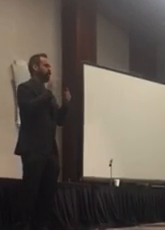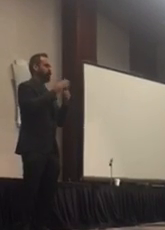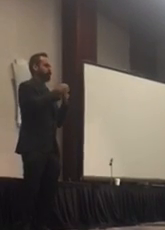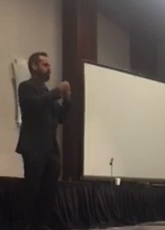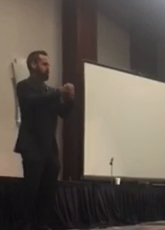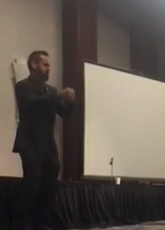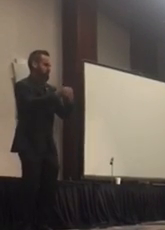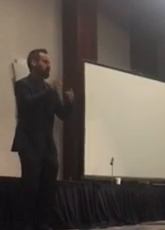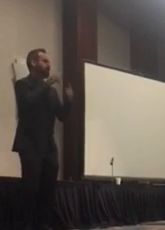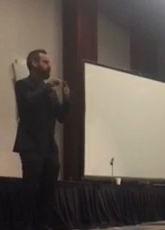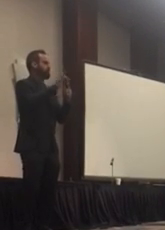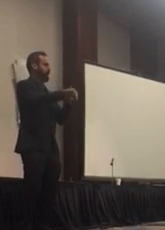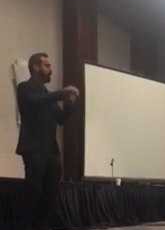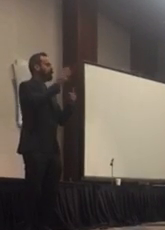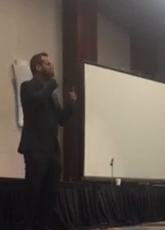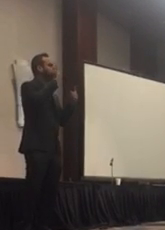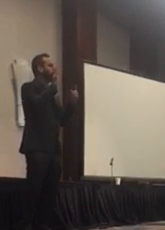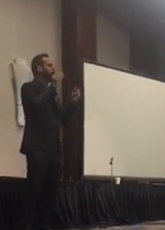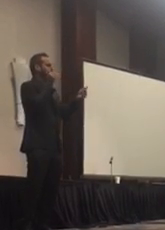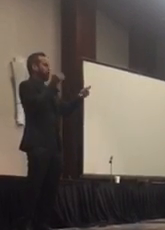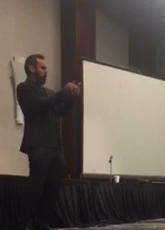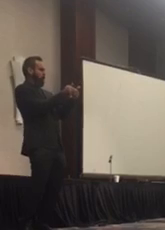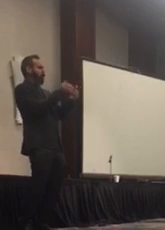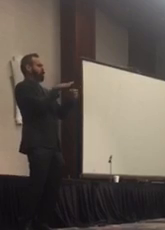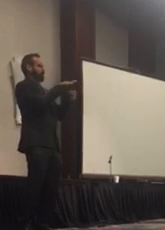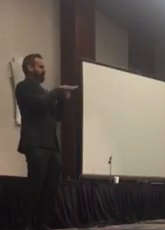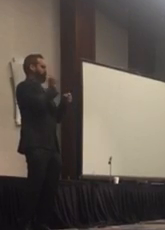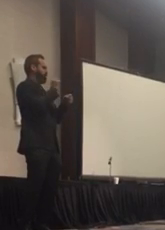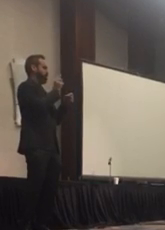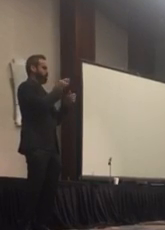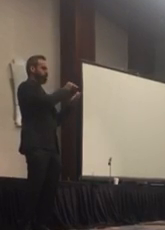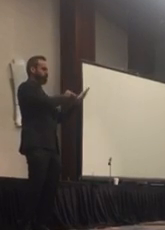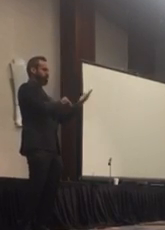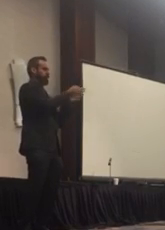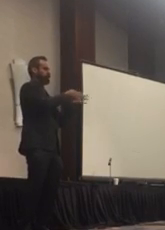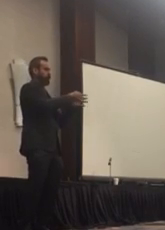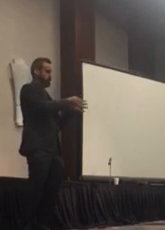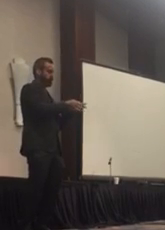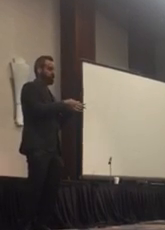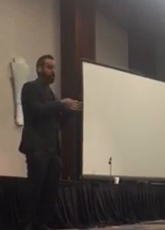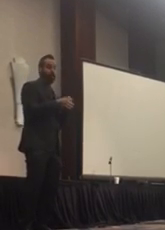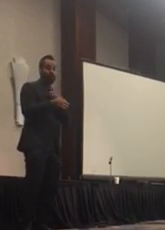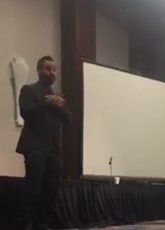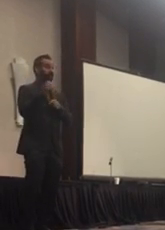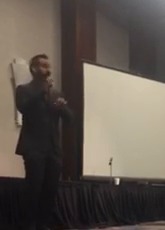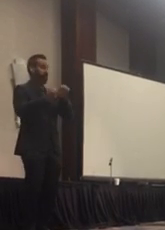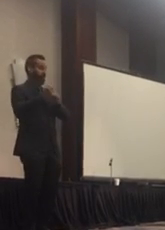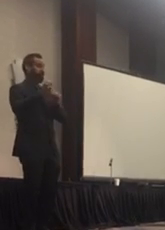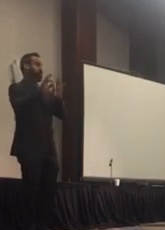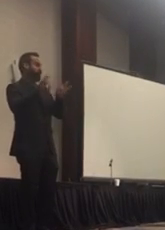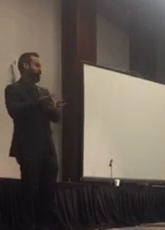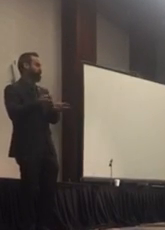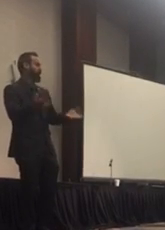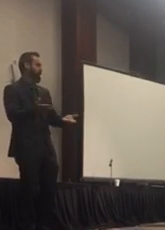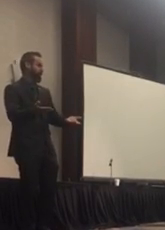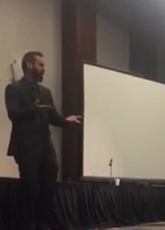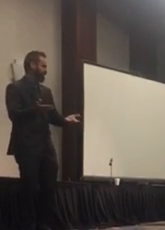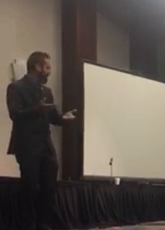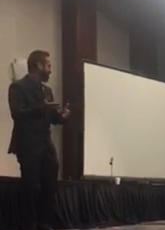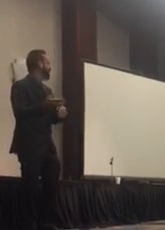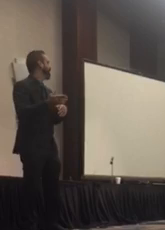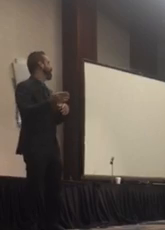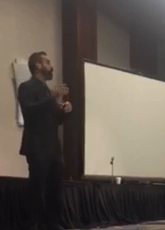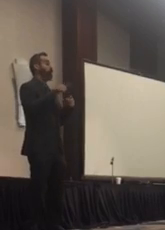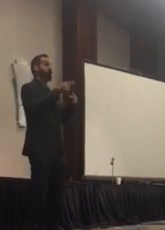about. So it'll be close. I'm telling you that because there are evaluation forms up here, and when